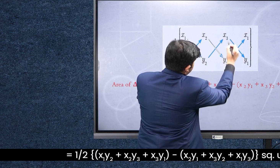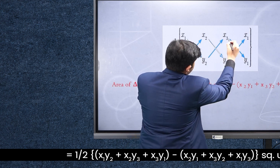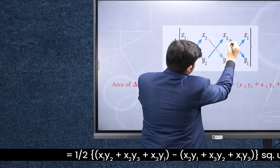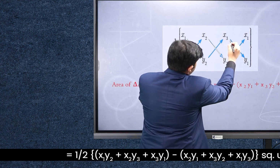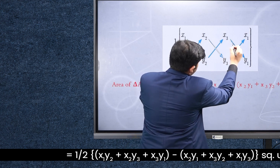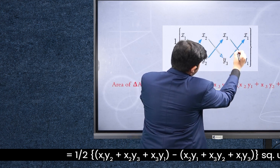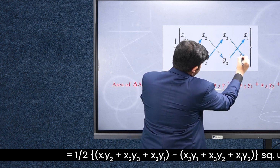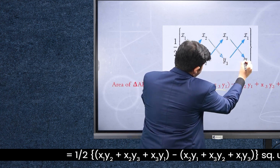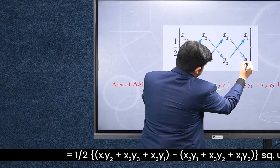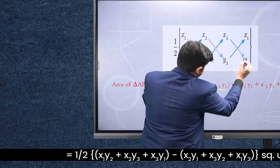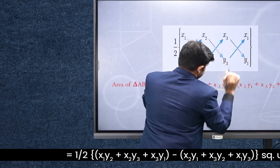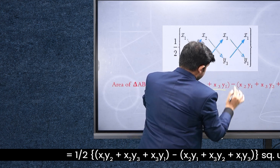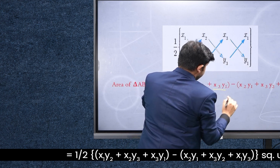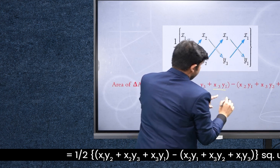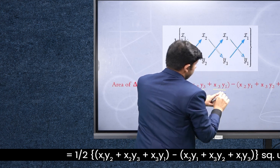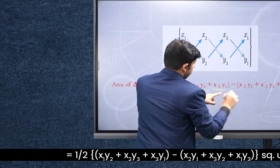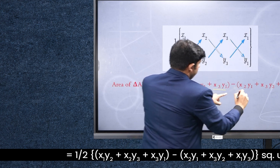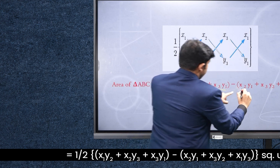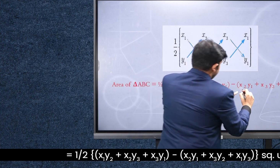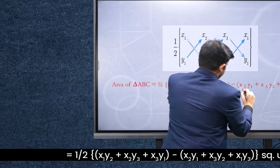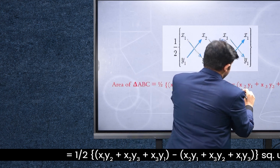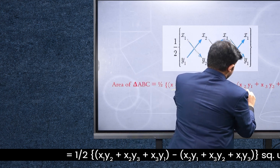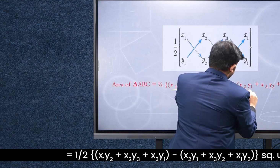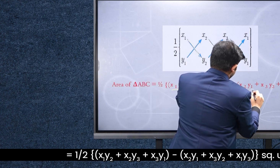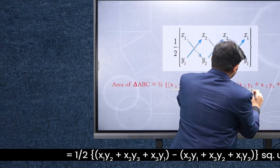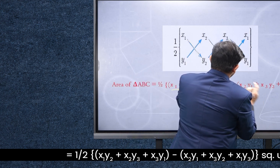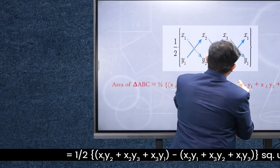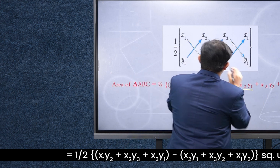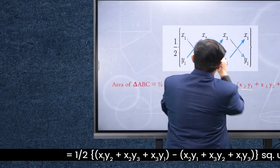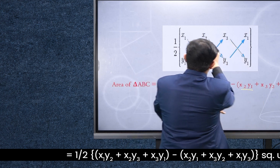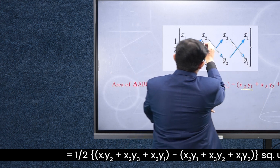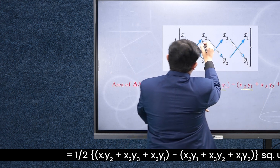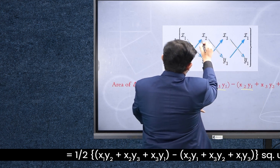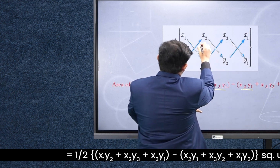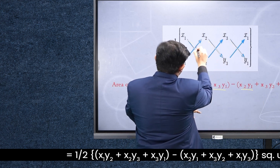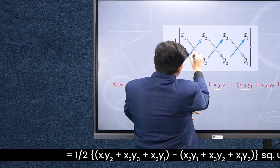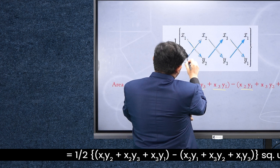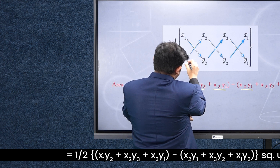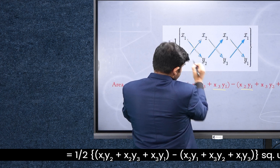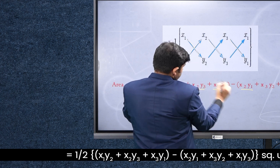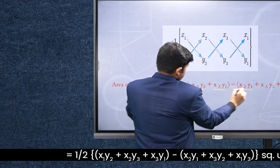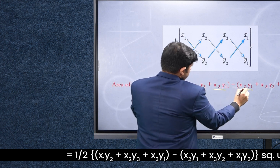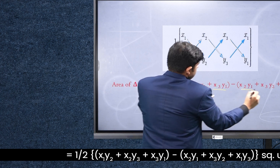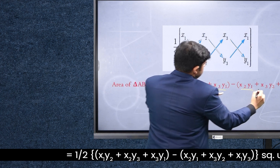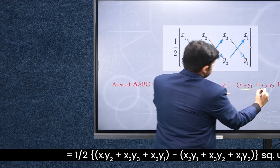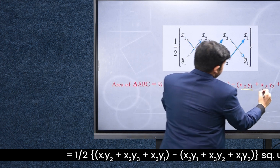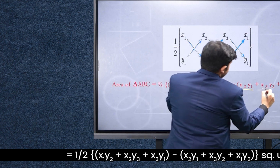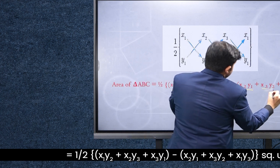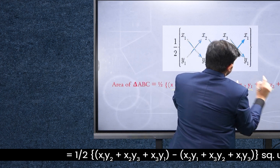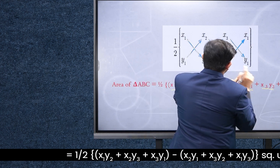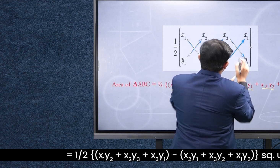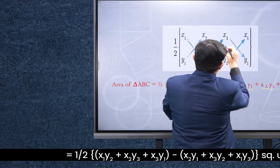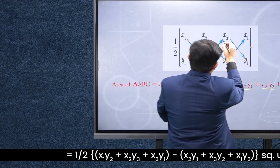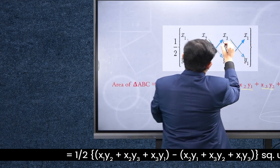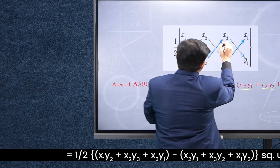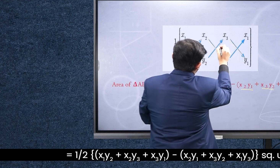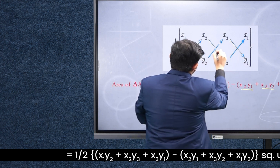plus x3 into y1 minus x2 into y1 plus x3 into y2